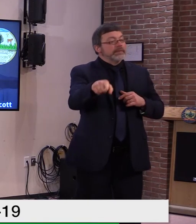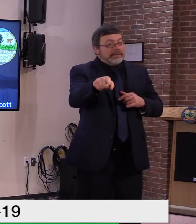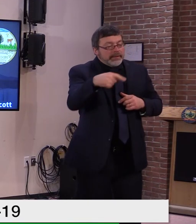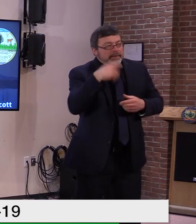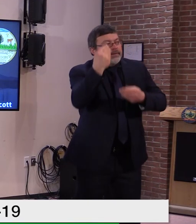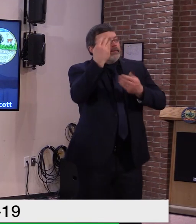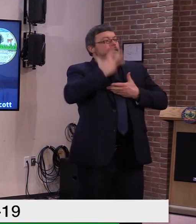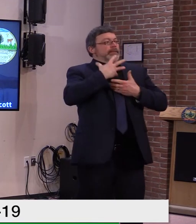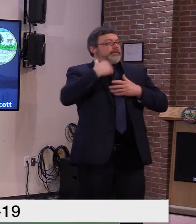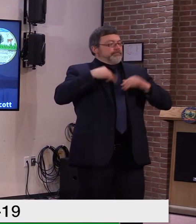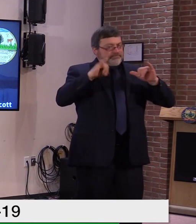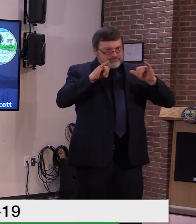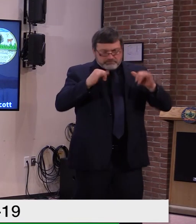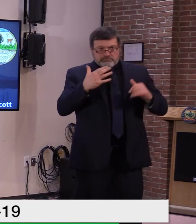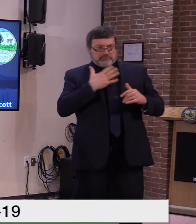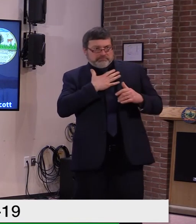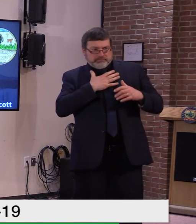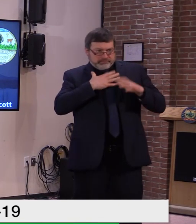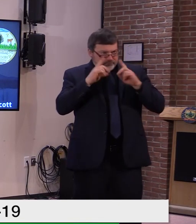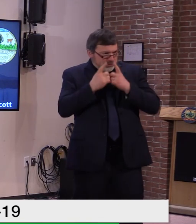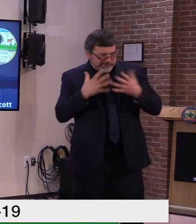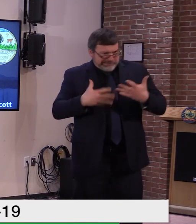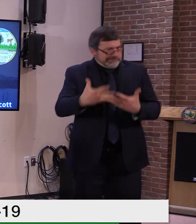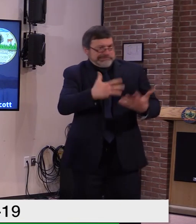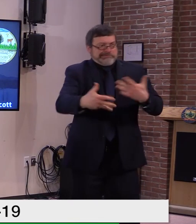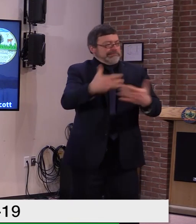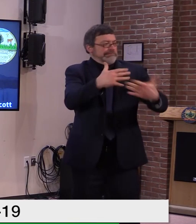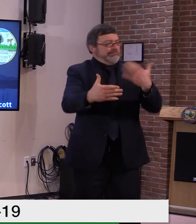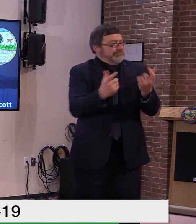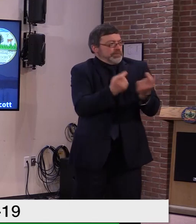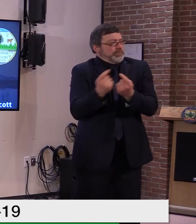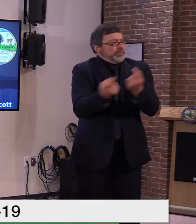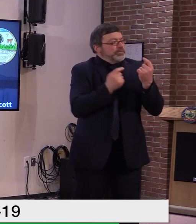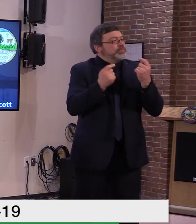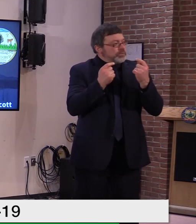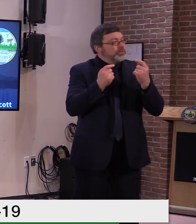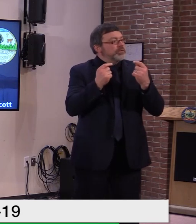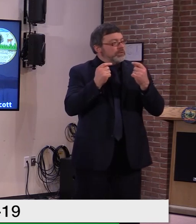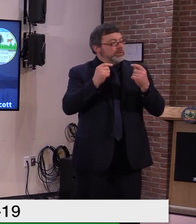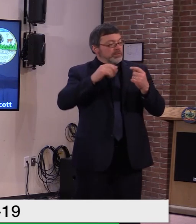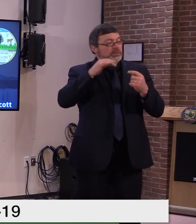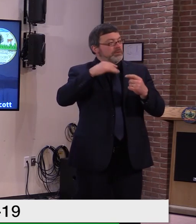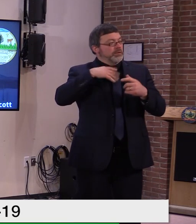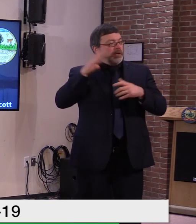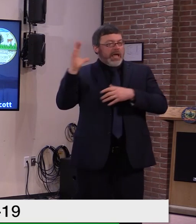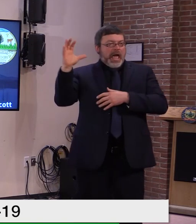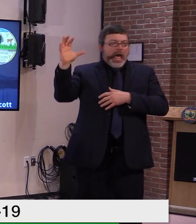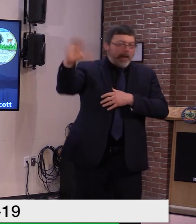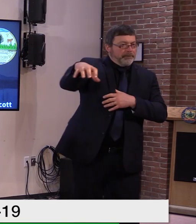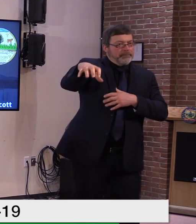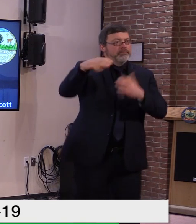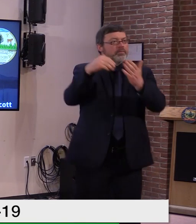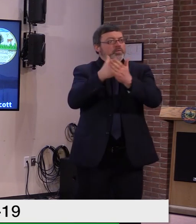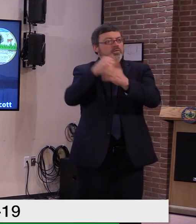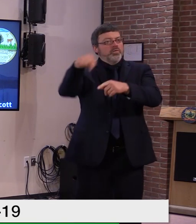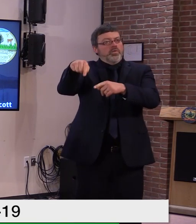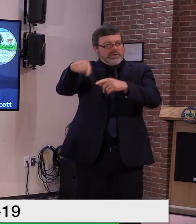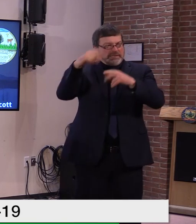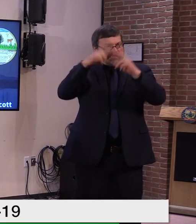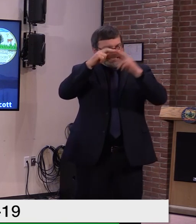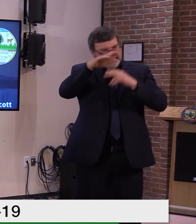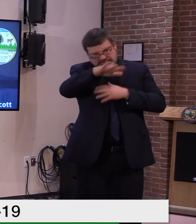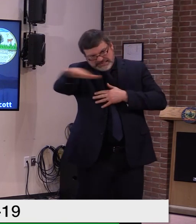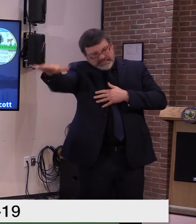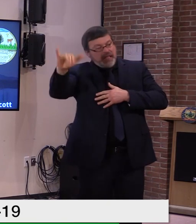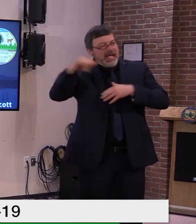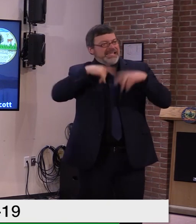a facility-wide PCR test taken today at the facility and then continued